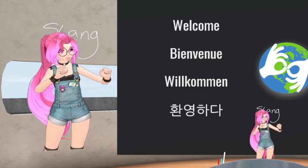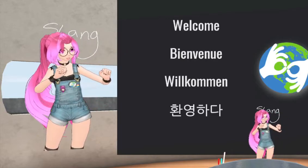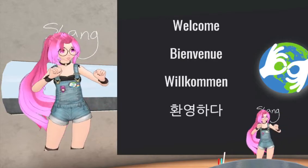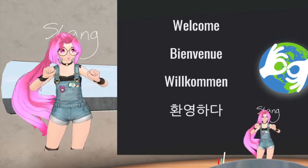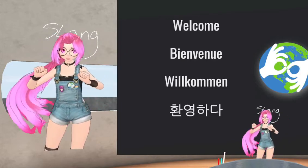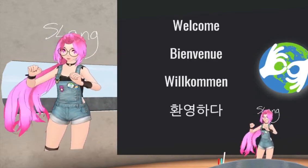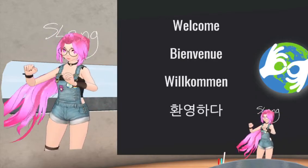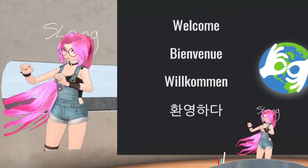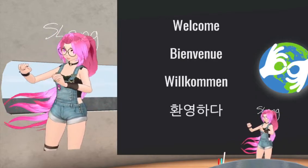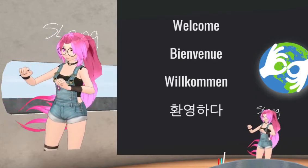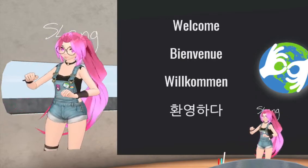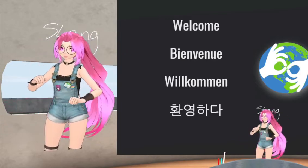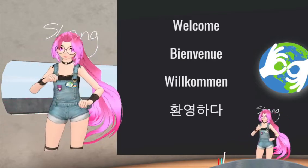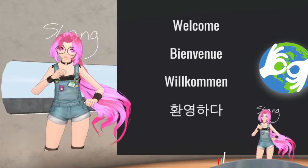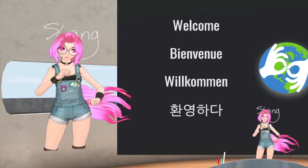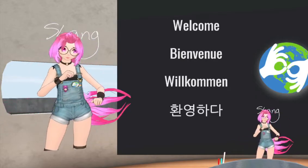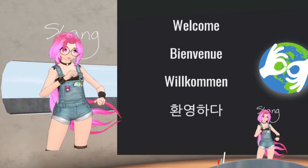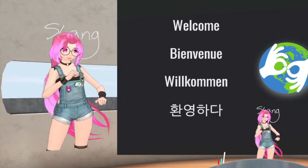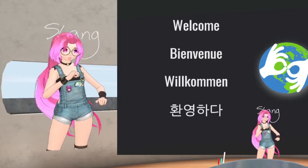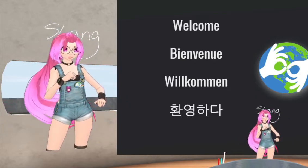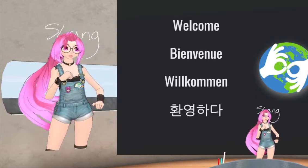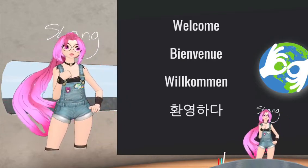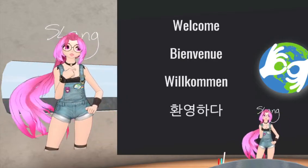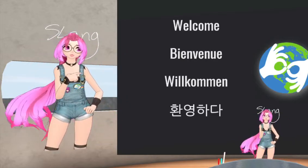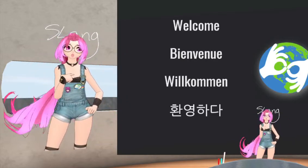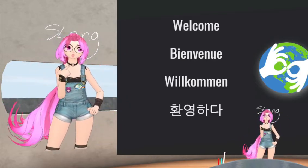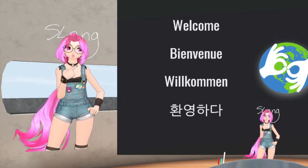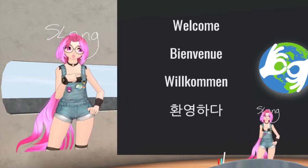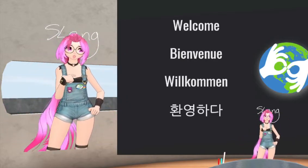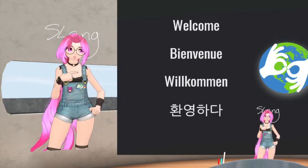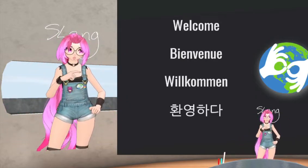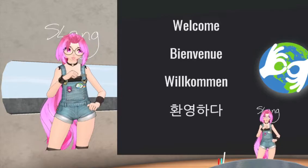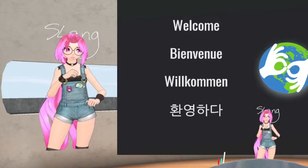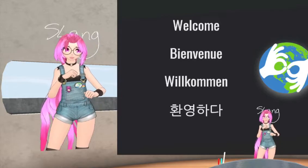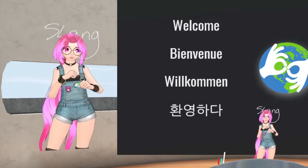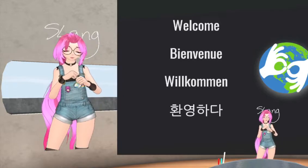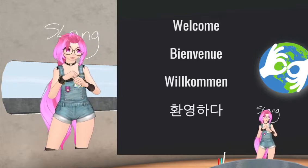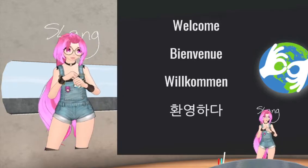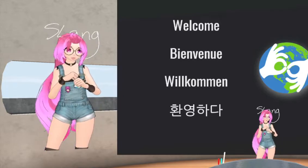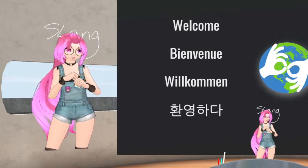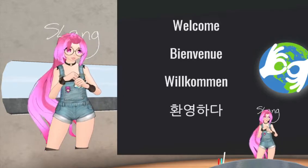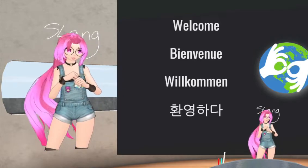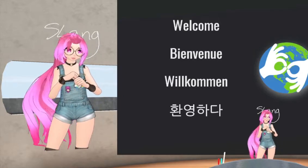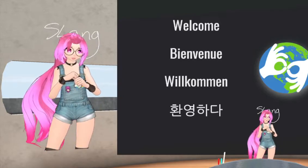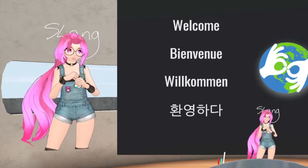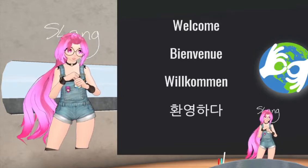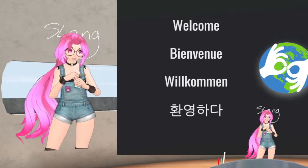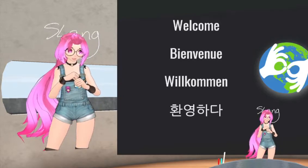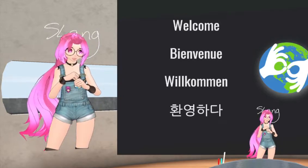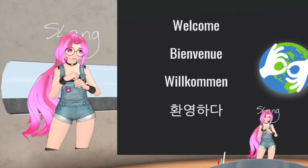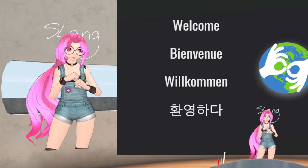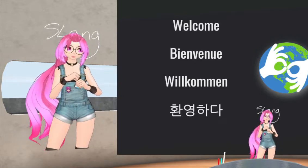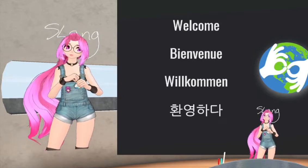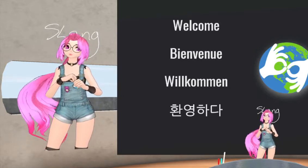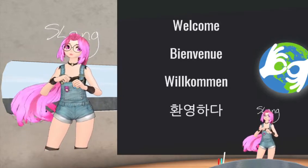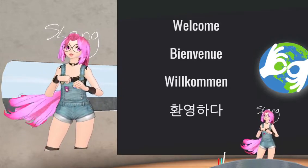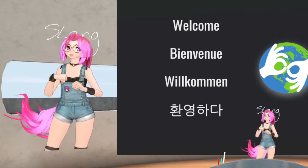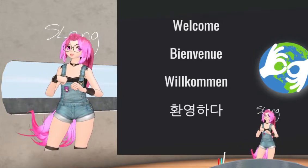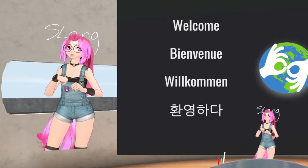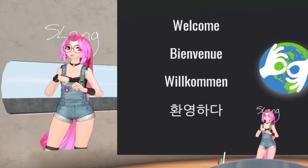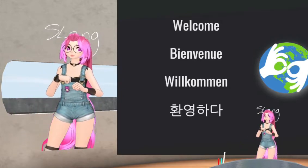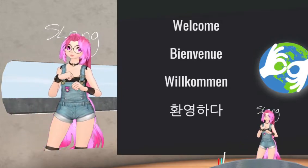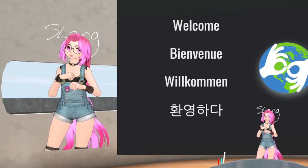very good guess, though. Does anyone else want to take a guess on what this could mean? Well, okay, I can give a hint.